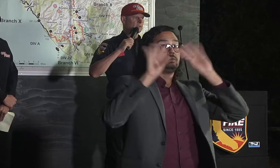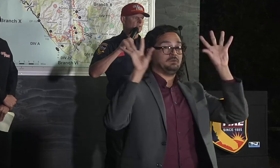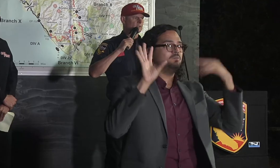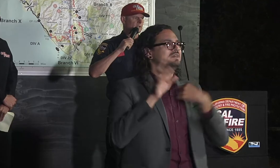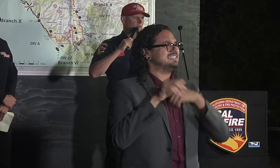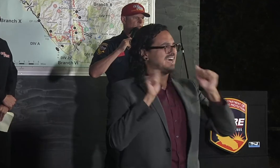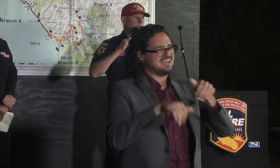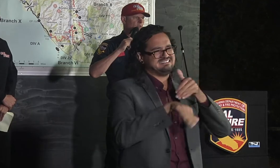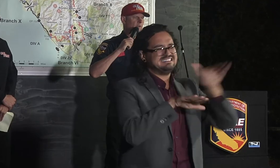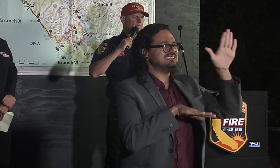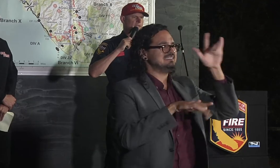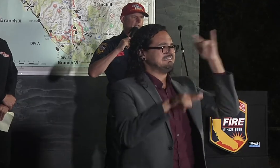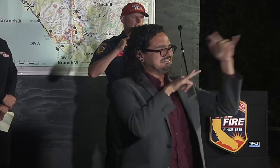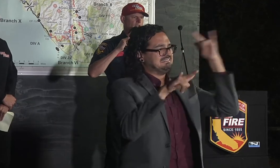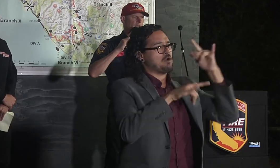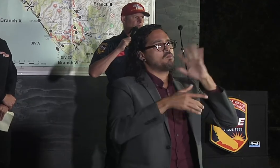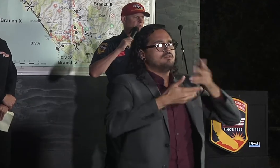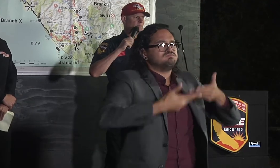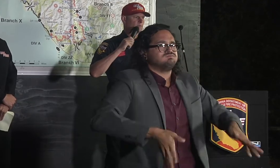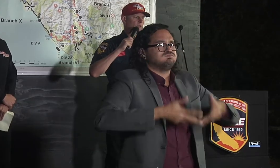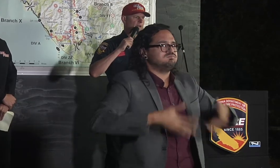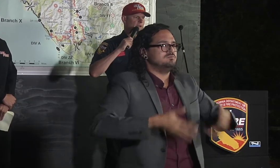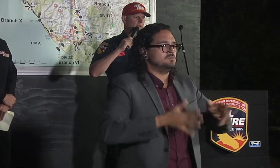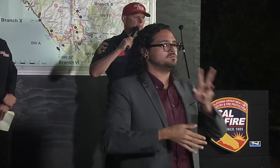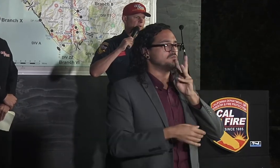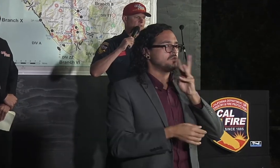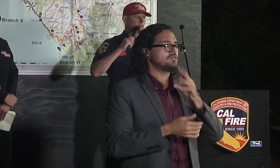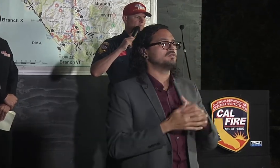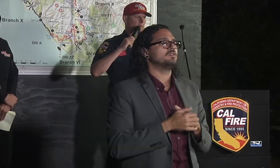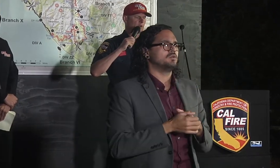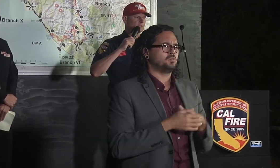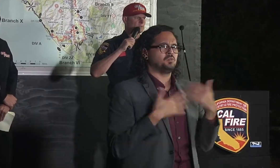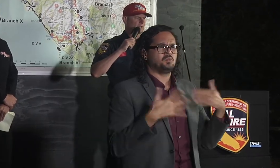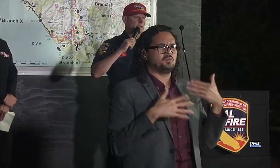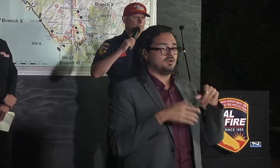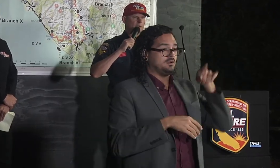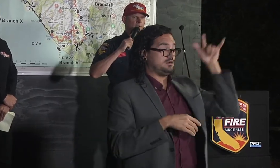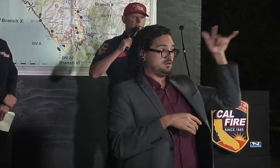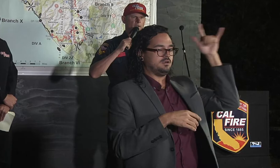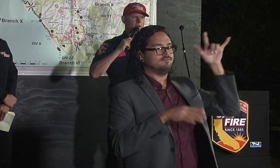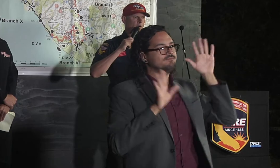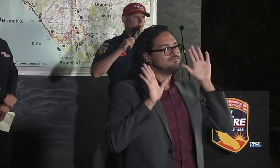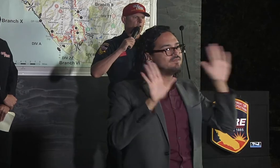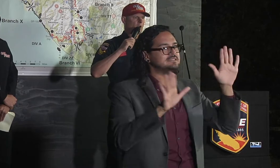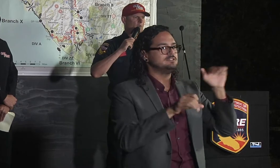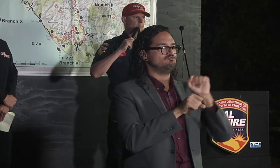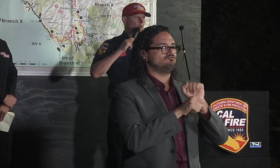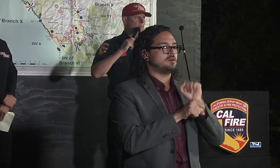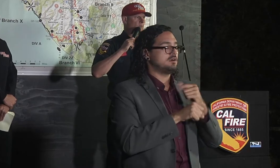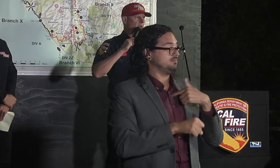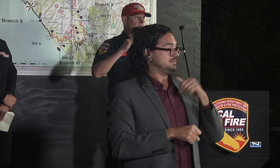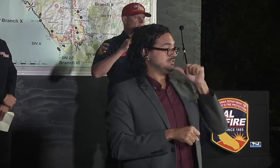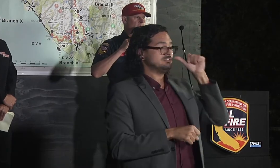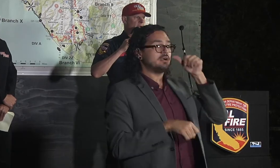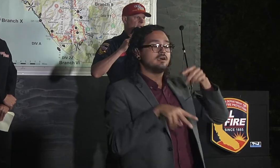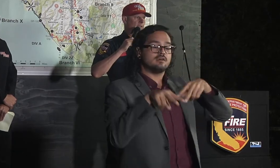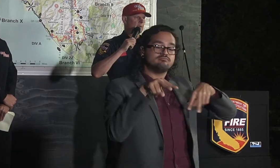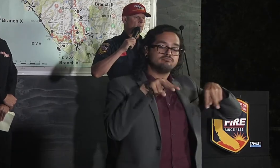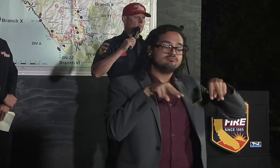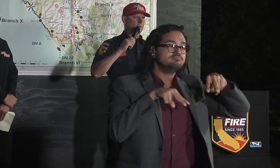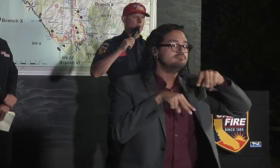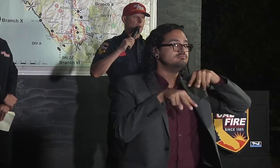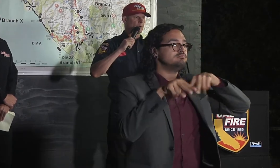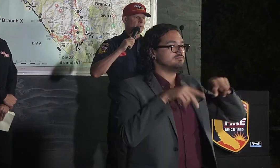And those crews are doing a fantastic job when they're up to fly. When I was doing my reconnaissance flight yesterday, all our aircraft were up and going,